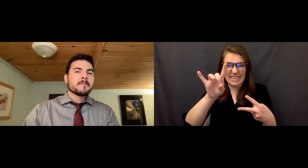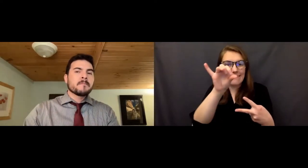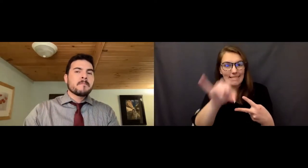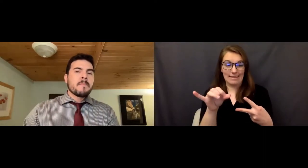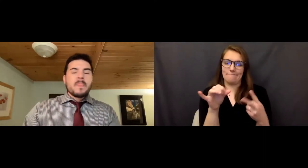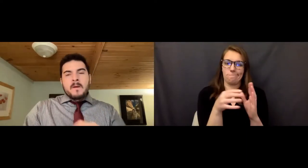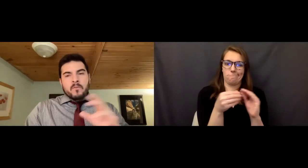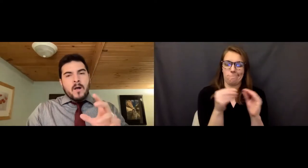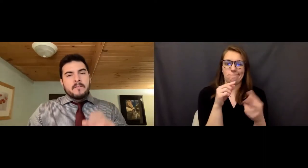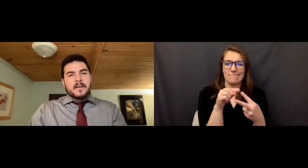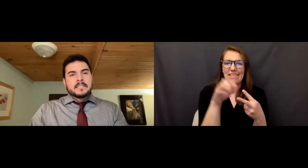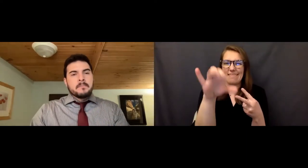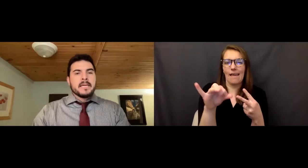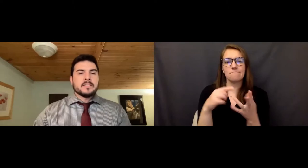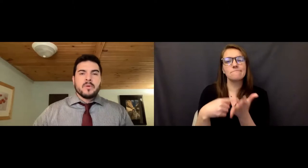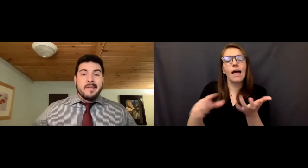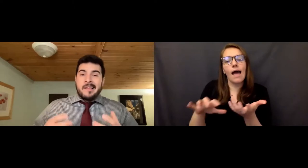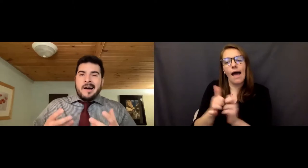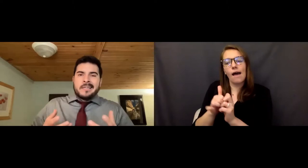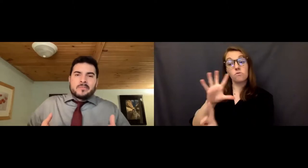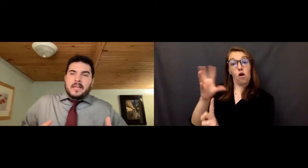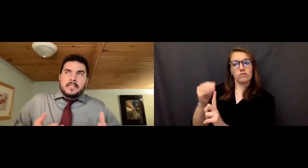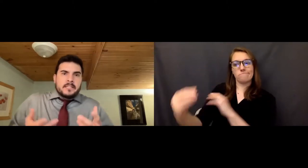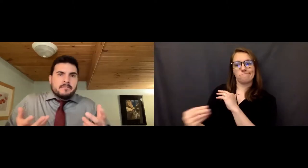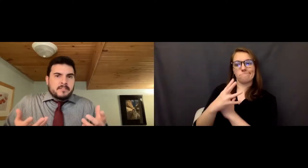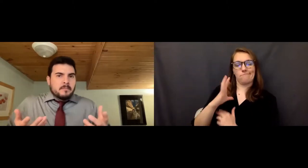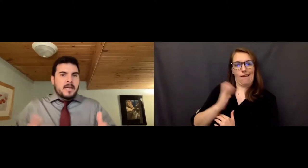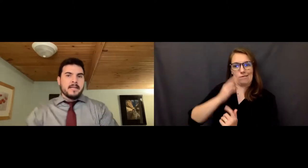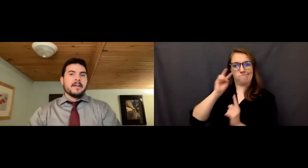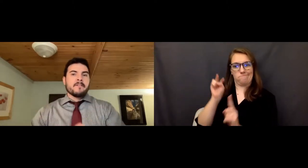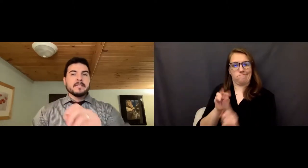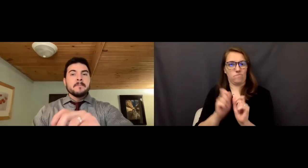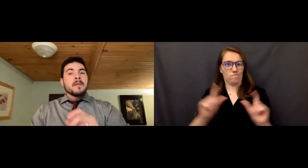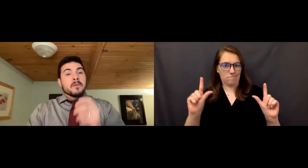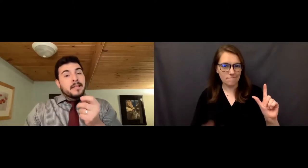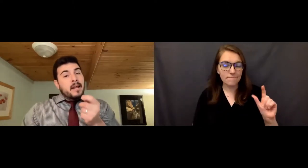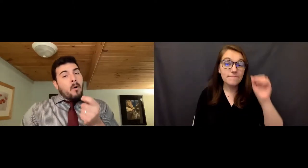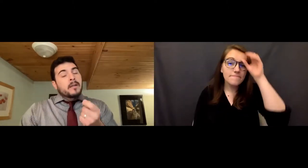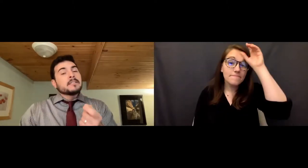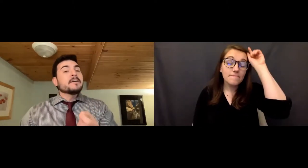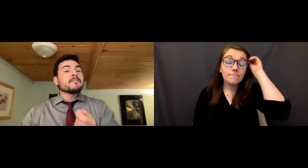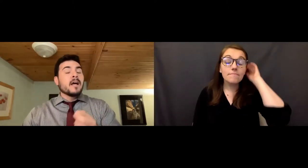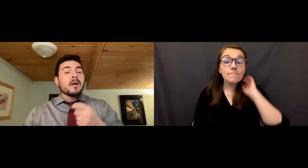see. For all of us, it begins with the honest recognition of some kind of difference, but then